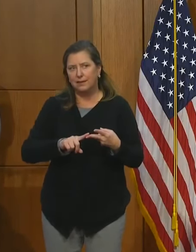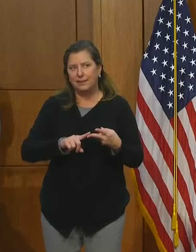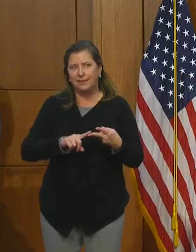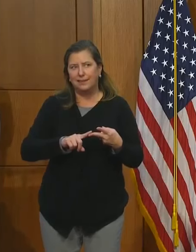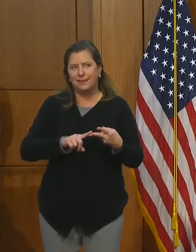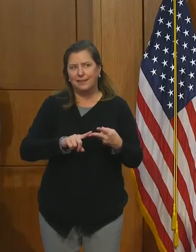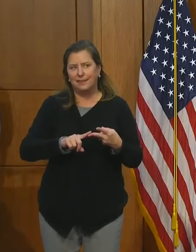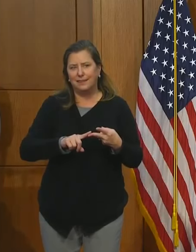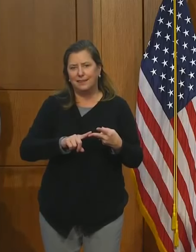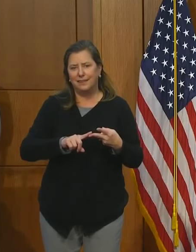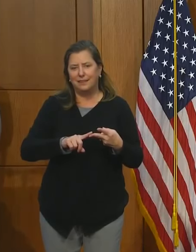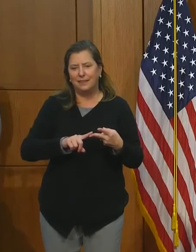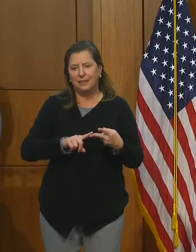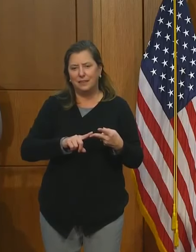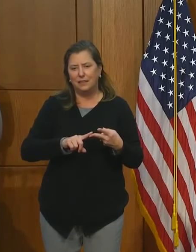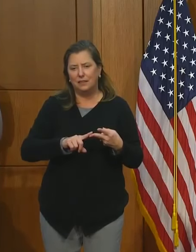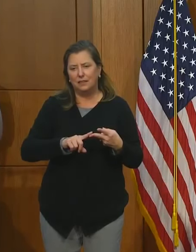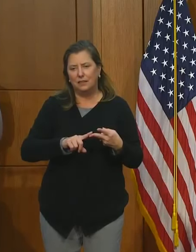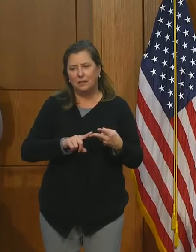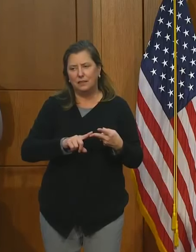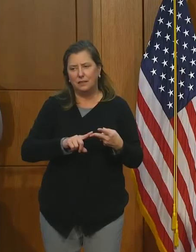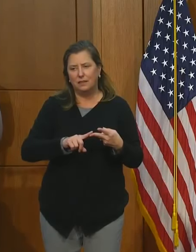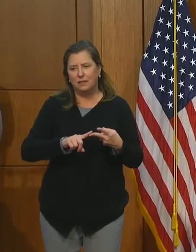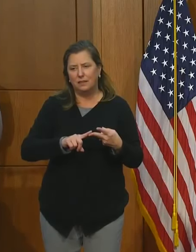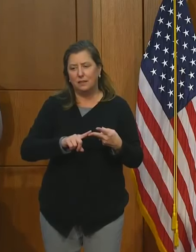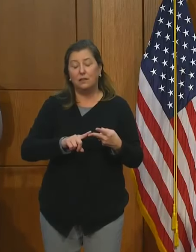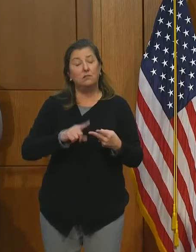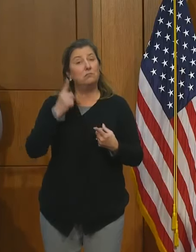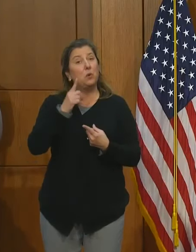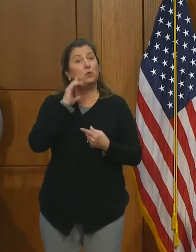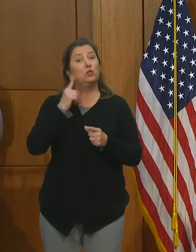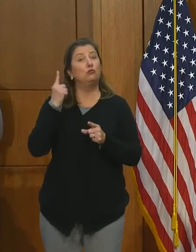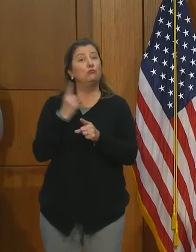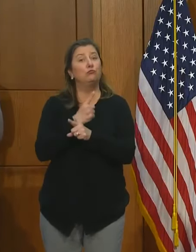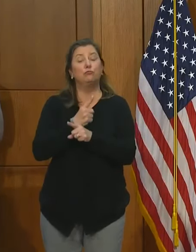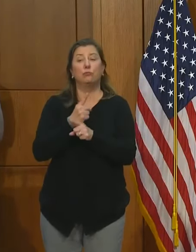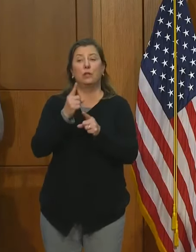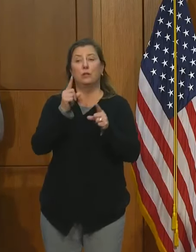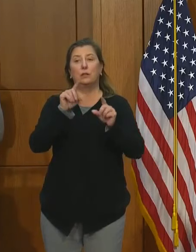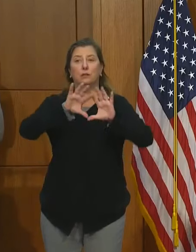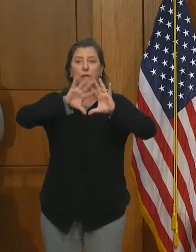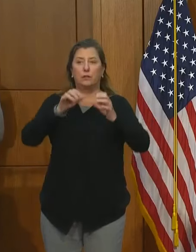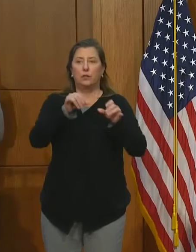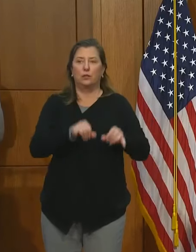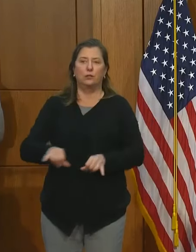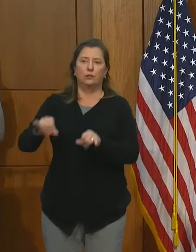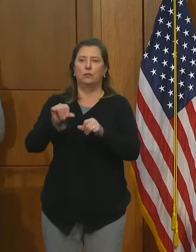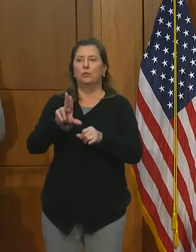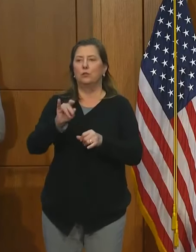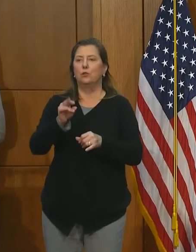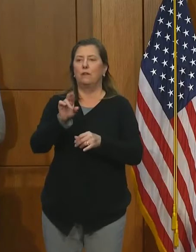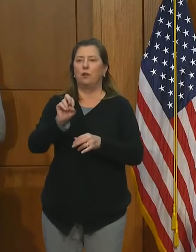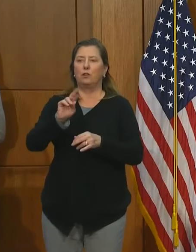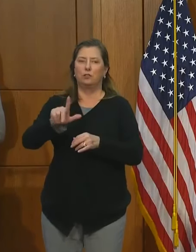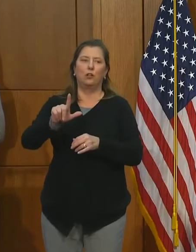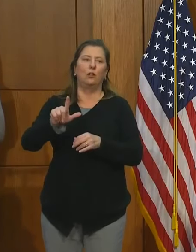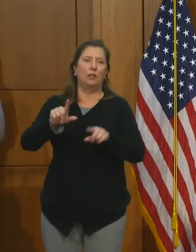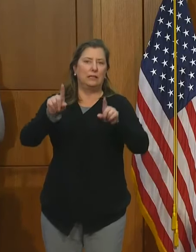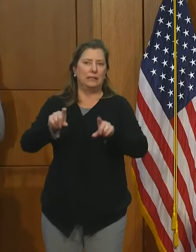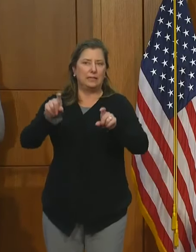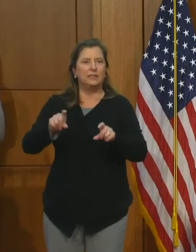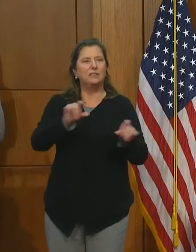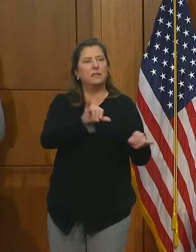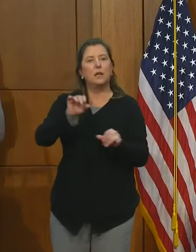also considering doing routine universal testing at these facilities, such as Maryland is proposing to